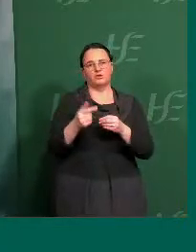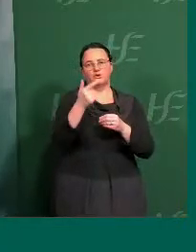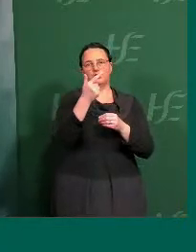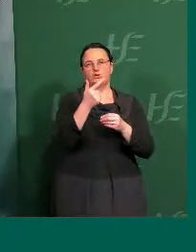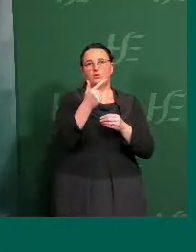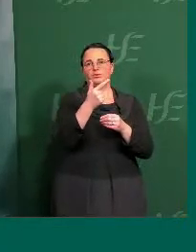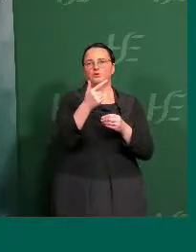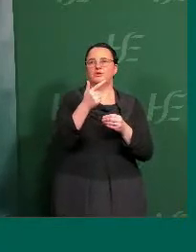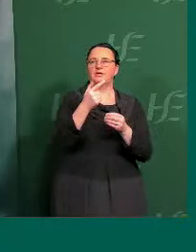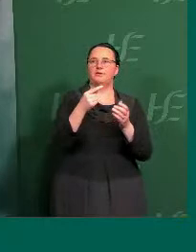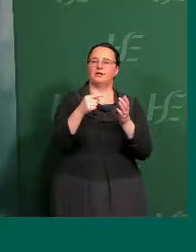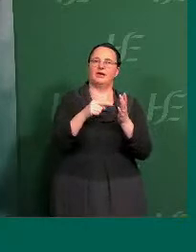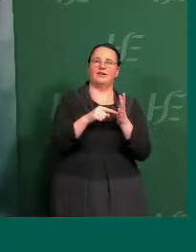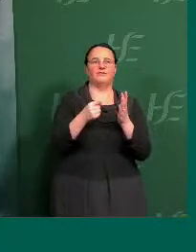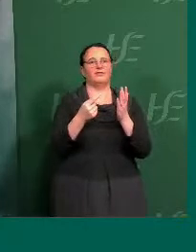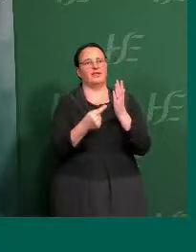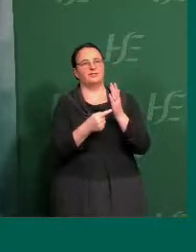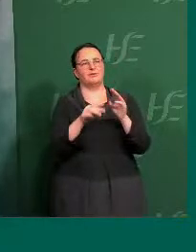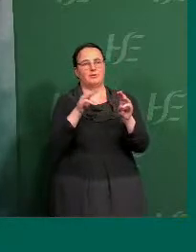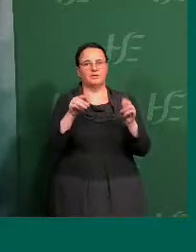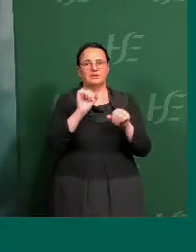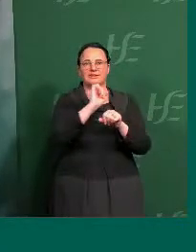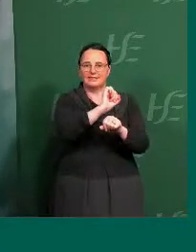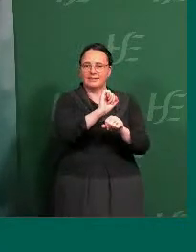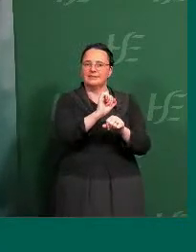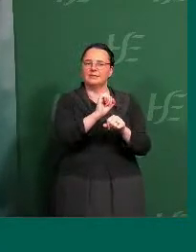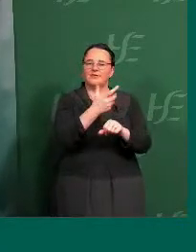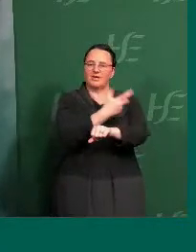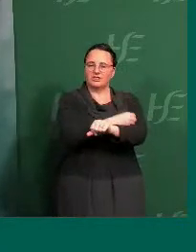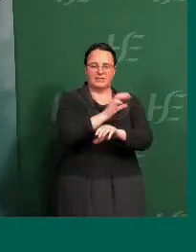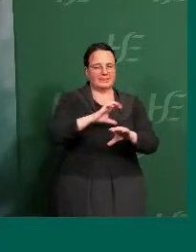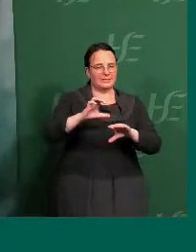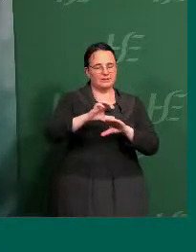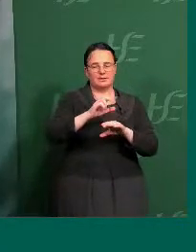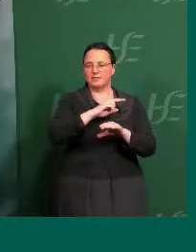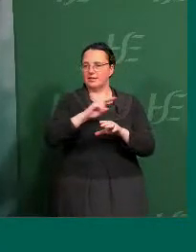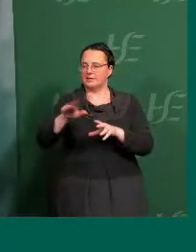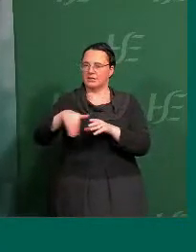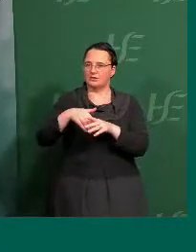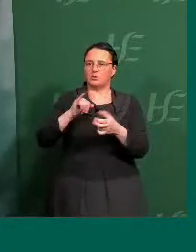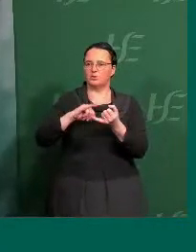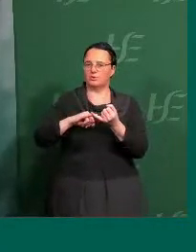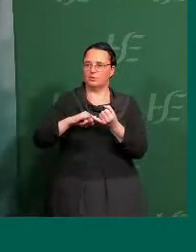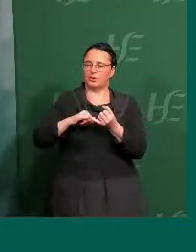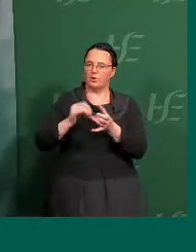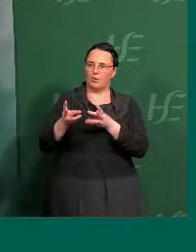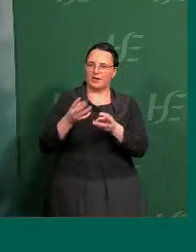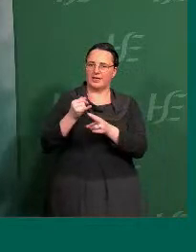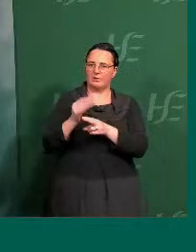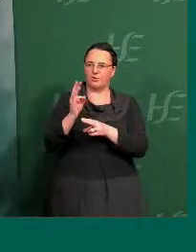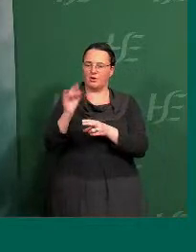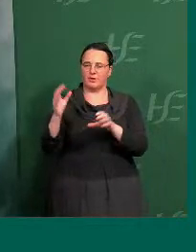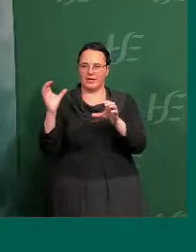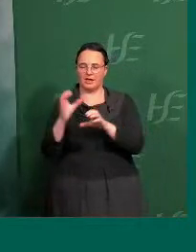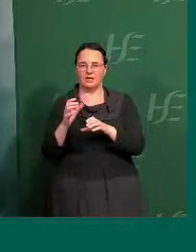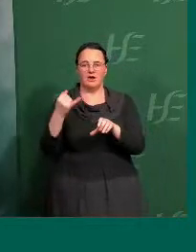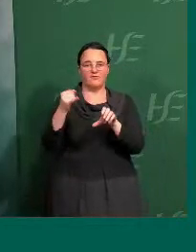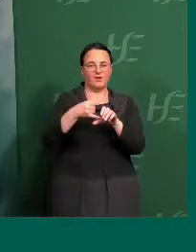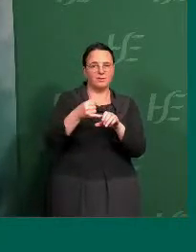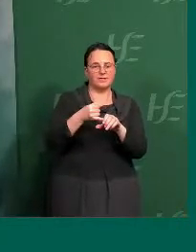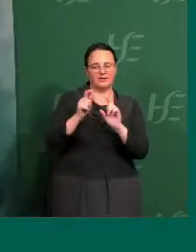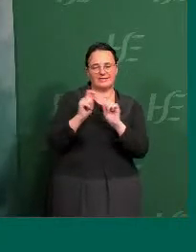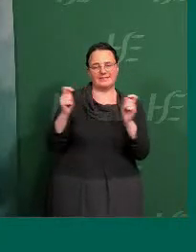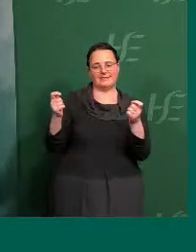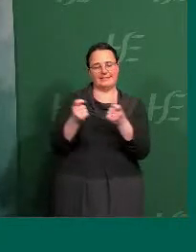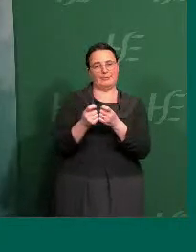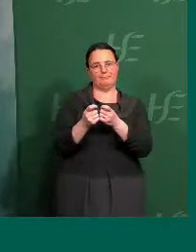people now employed across our vaccination centres. That's not including, for example, all those involved in primary care. So if you look at your pharmacists in terms of teams,